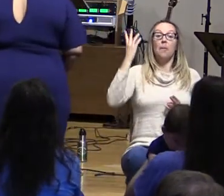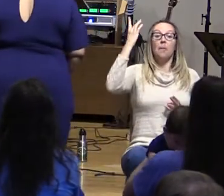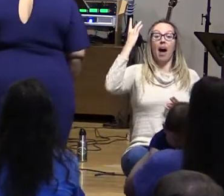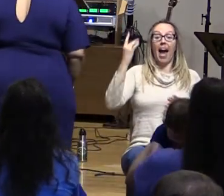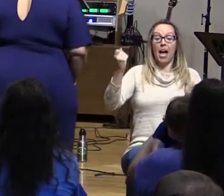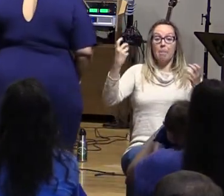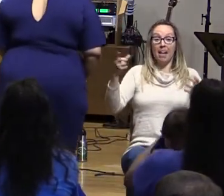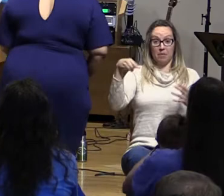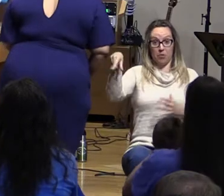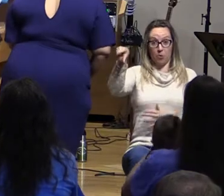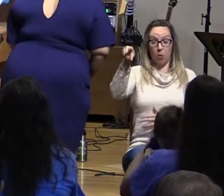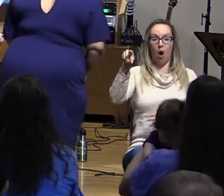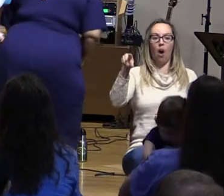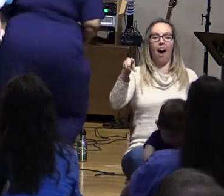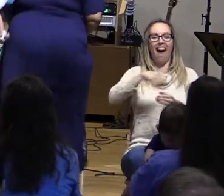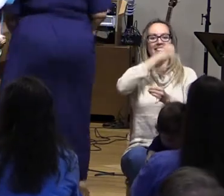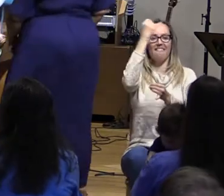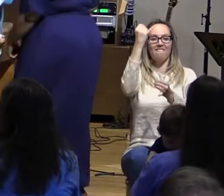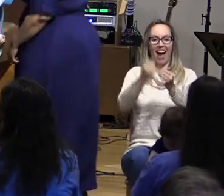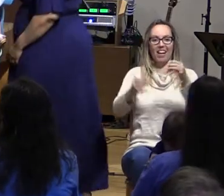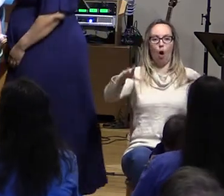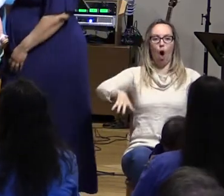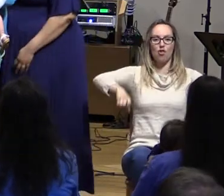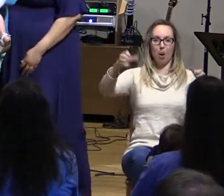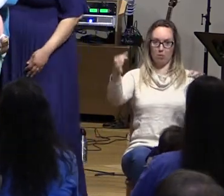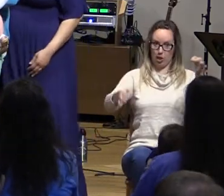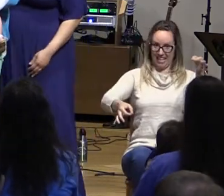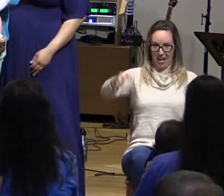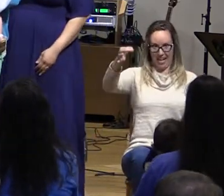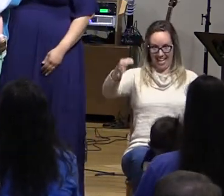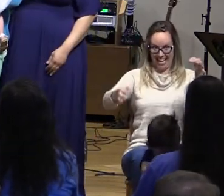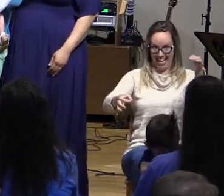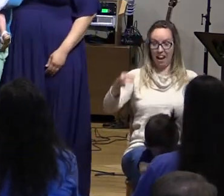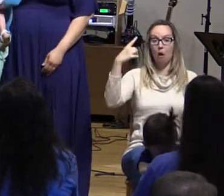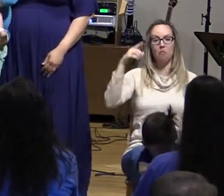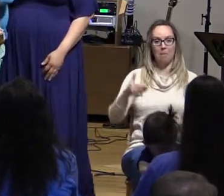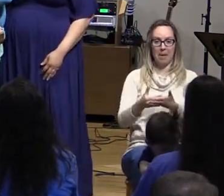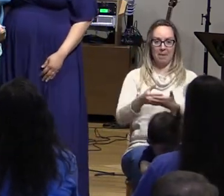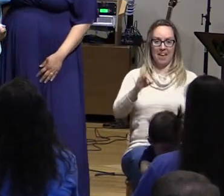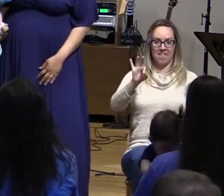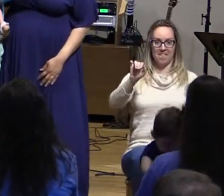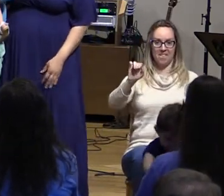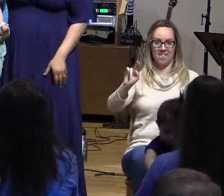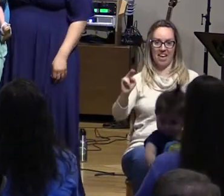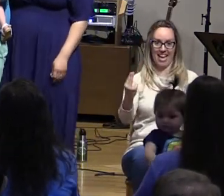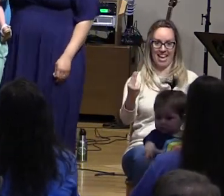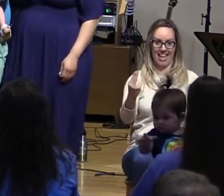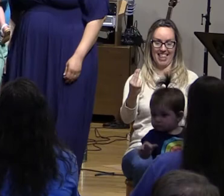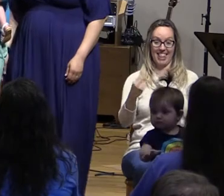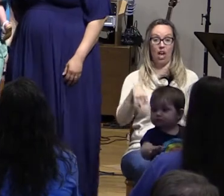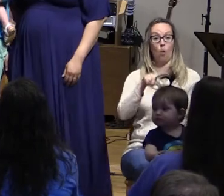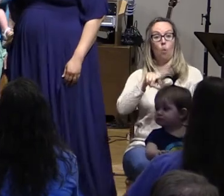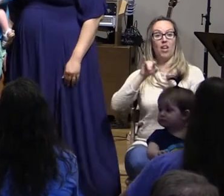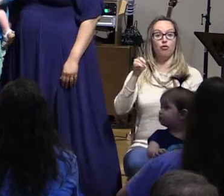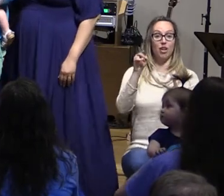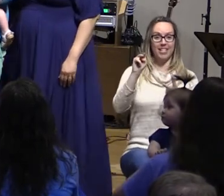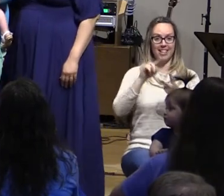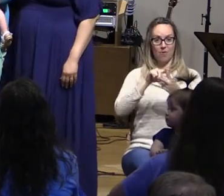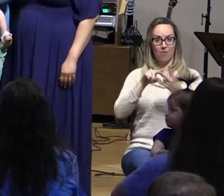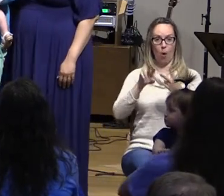of you at the final adoption hearing for Baby Faith. And when Justin and Ryan approached